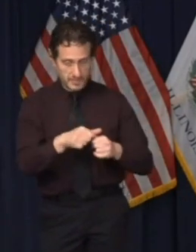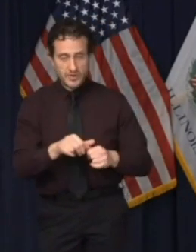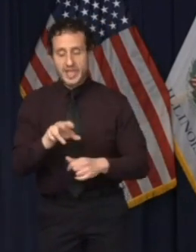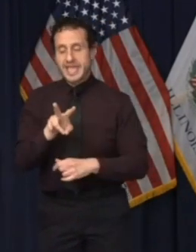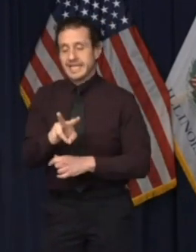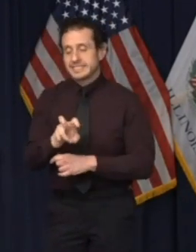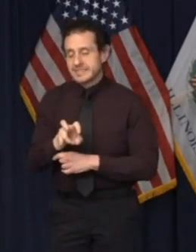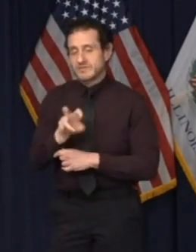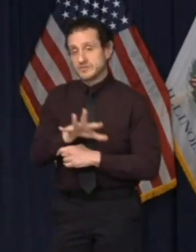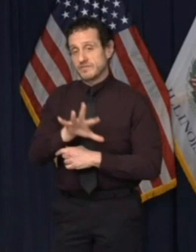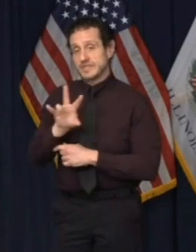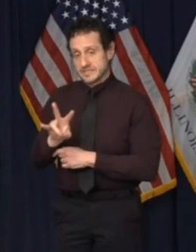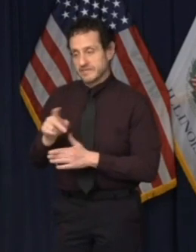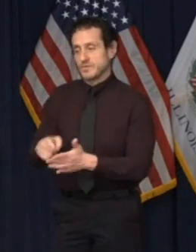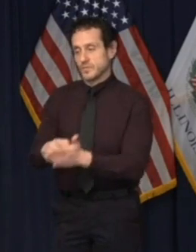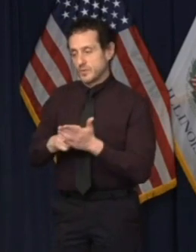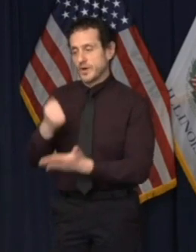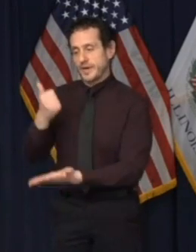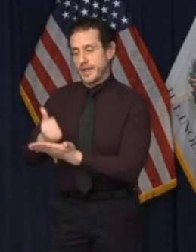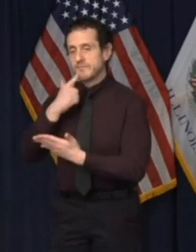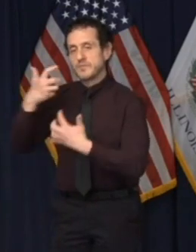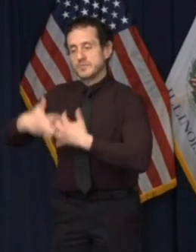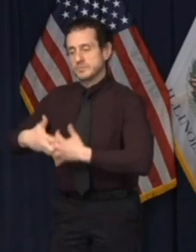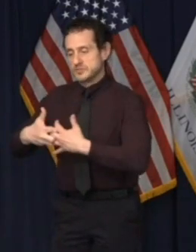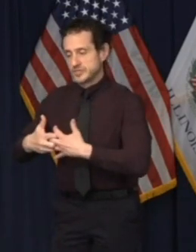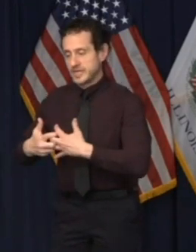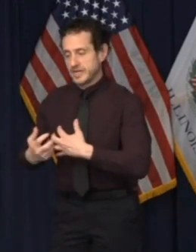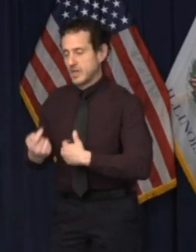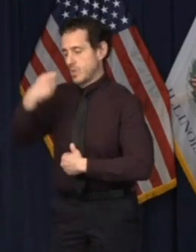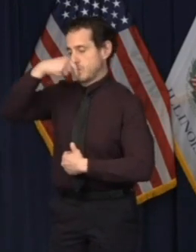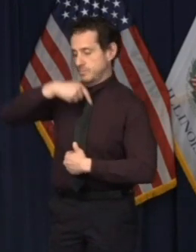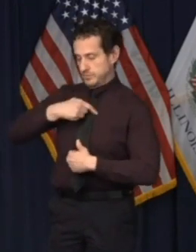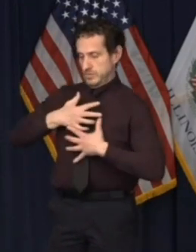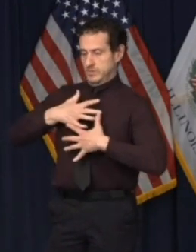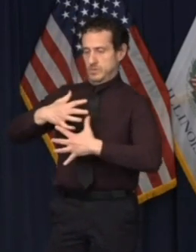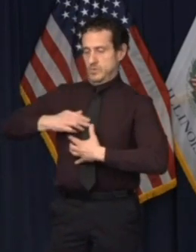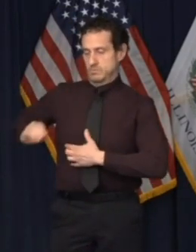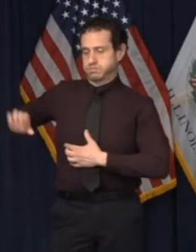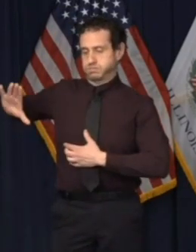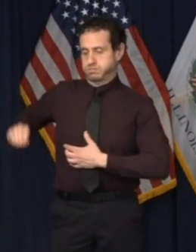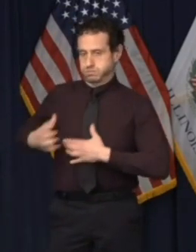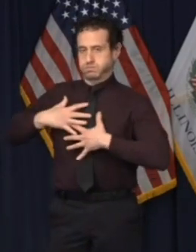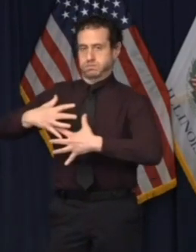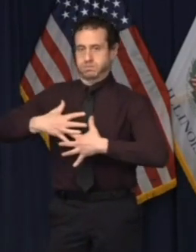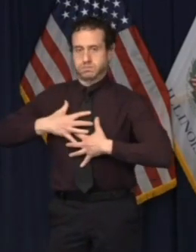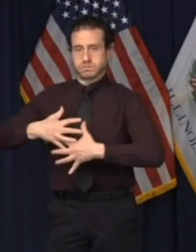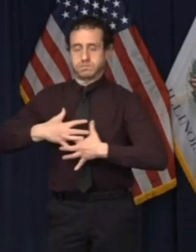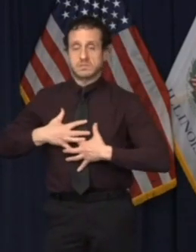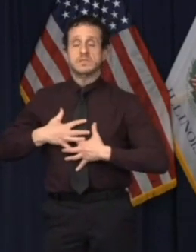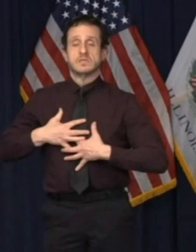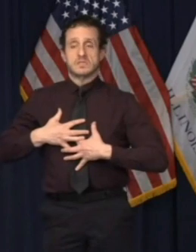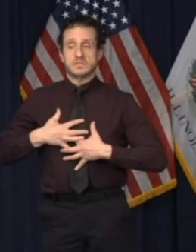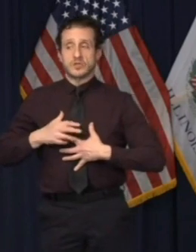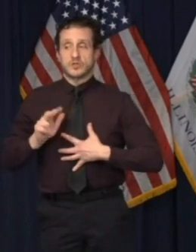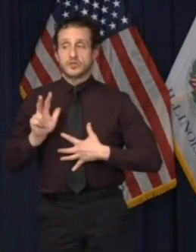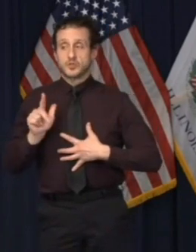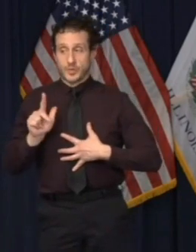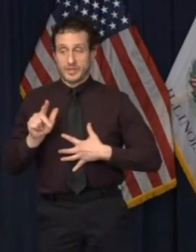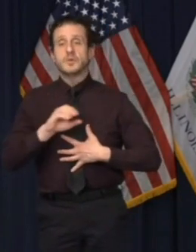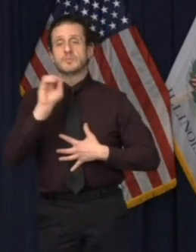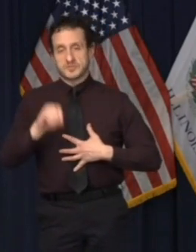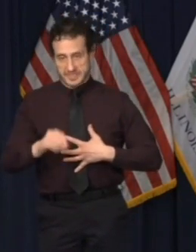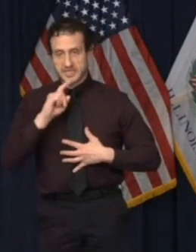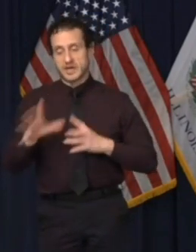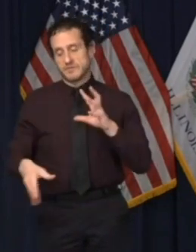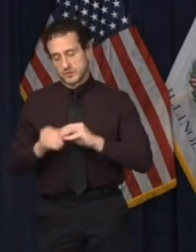757 are on ventilators. That means 23% of our total ventilator inventory is